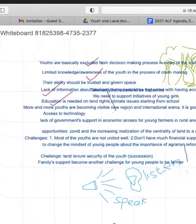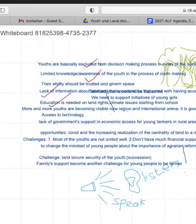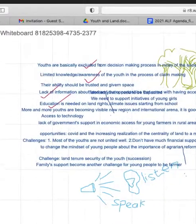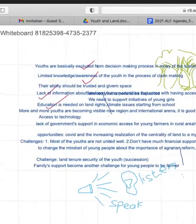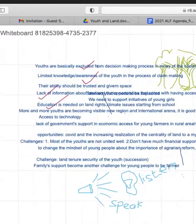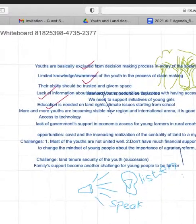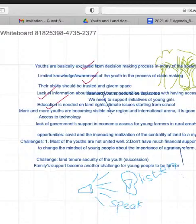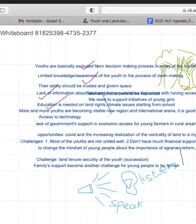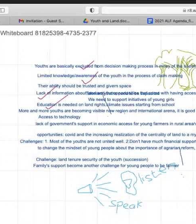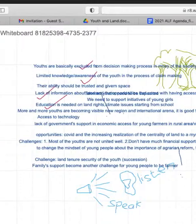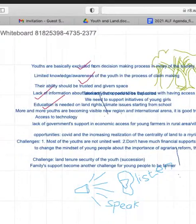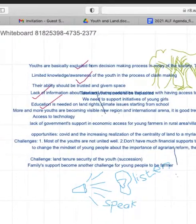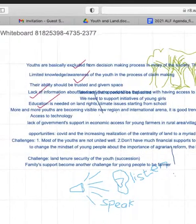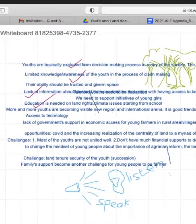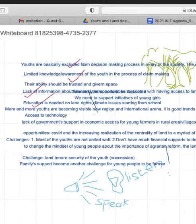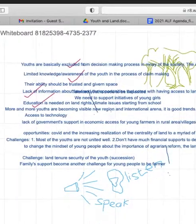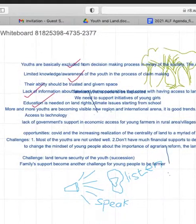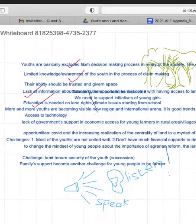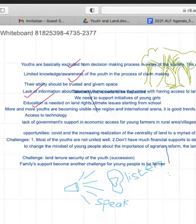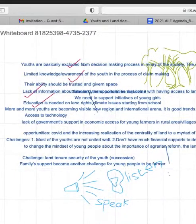to support